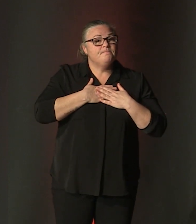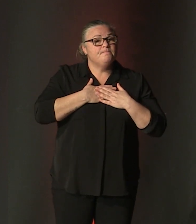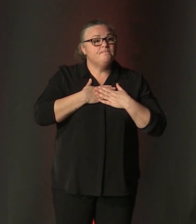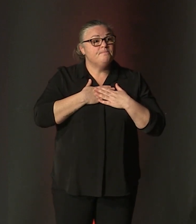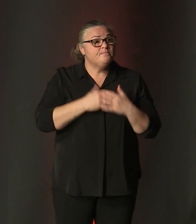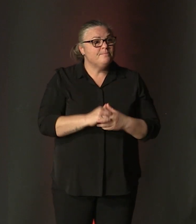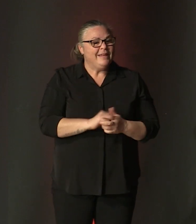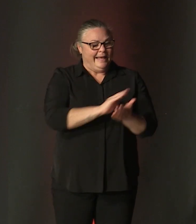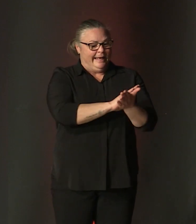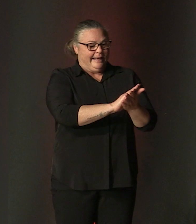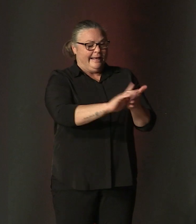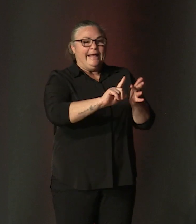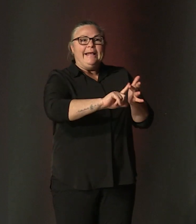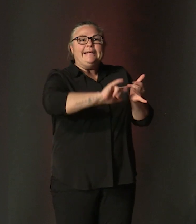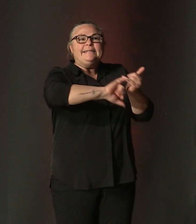His story.